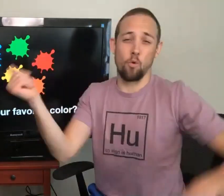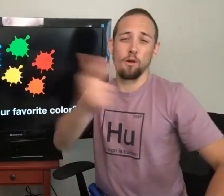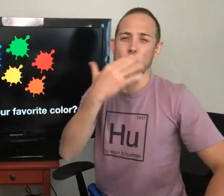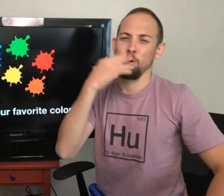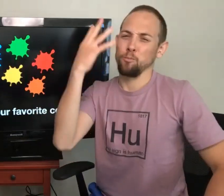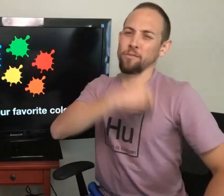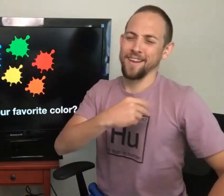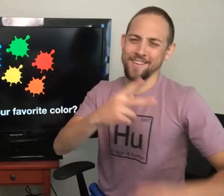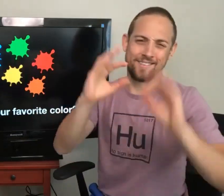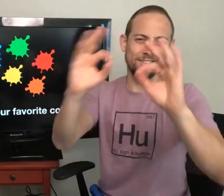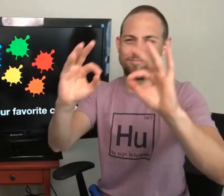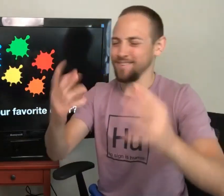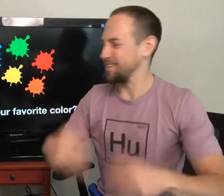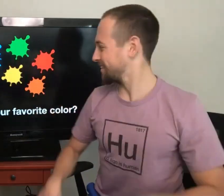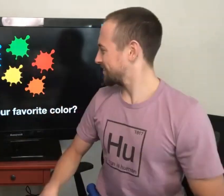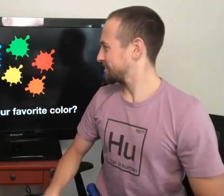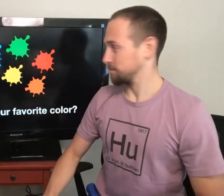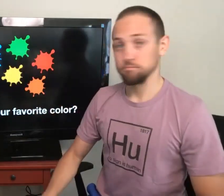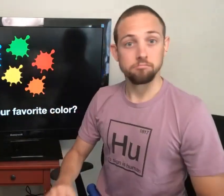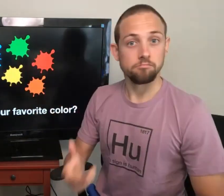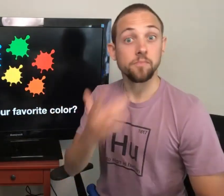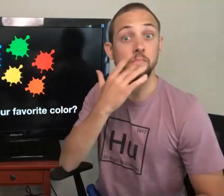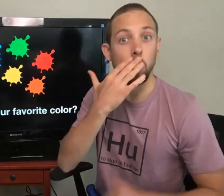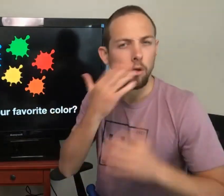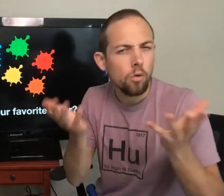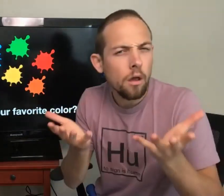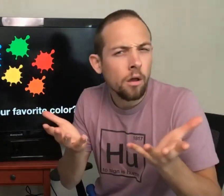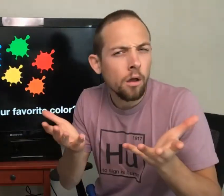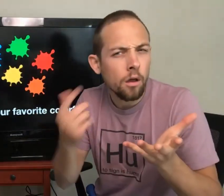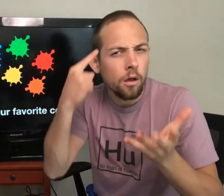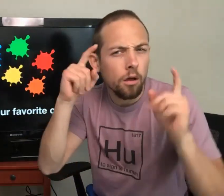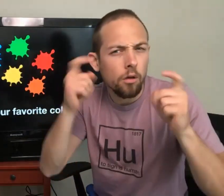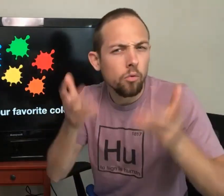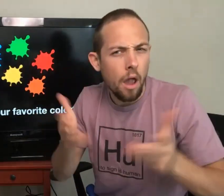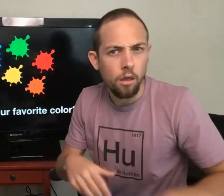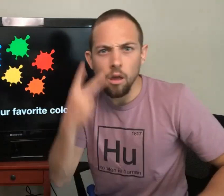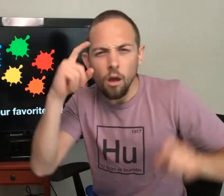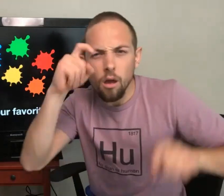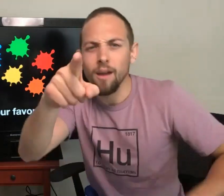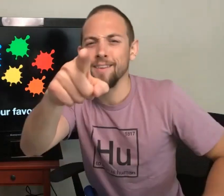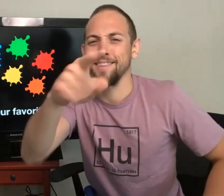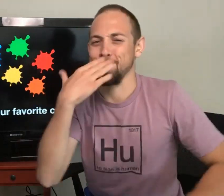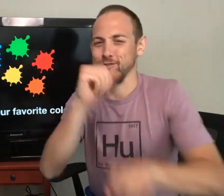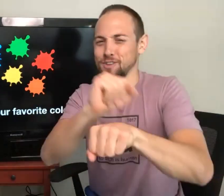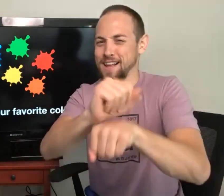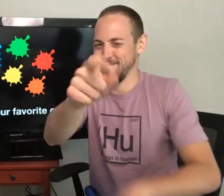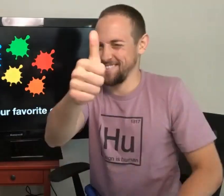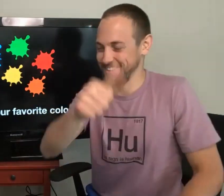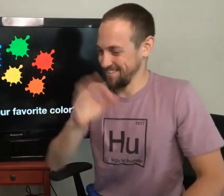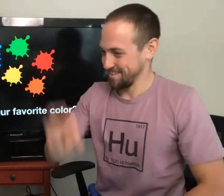someone who likes yellow out in the audience. Wonderful. All those colors are great. So again, what is your favorite color? Oh, I